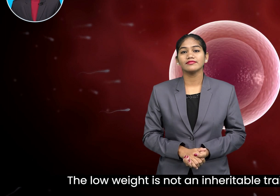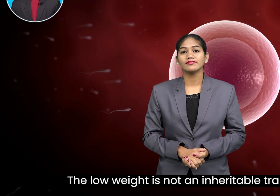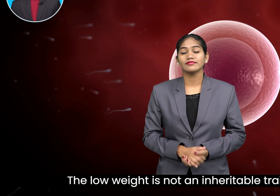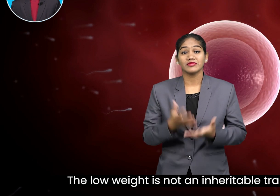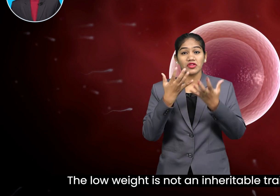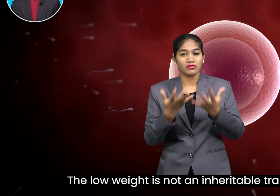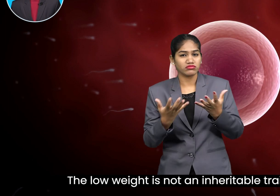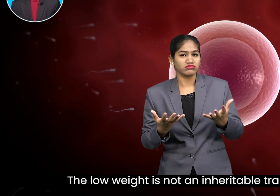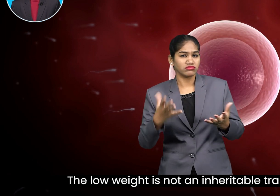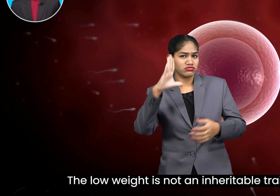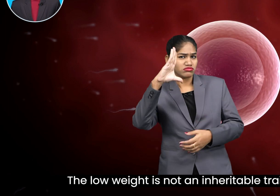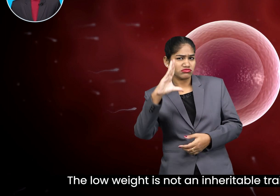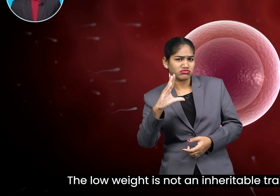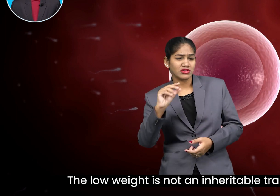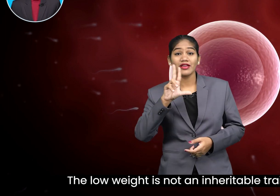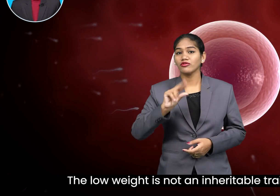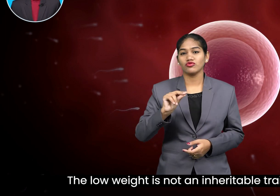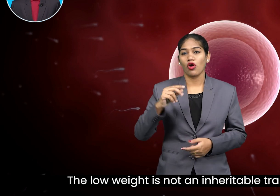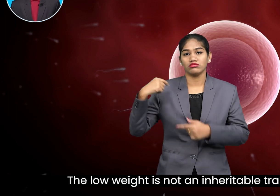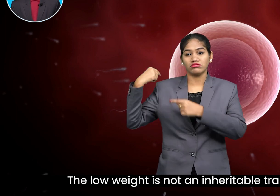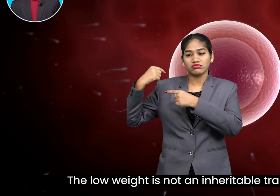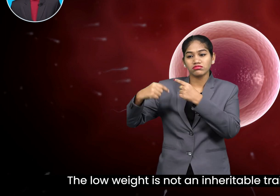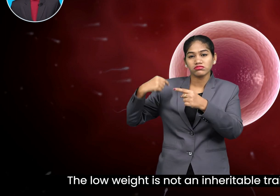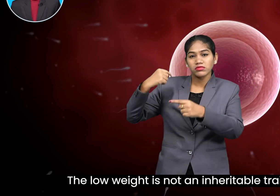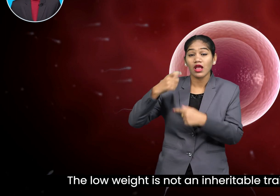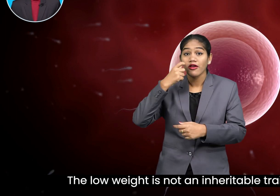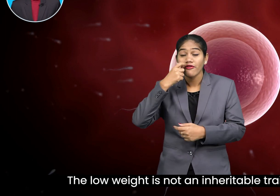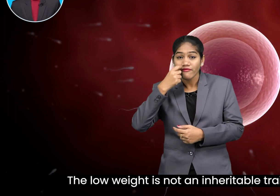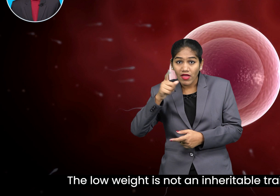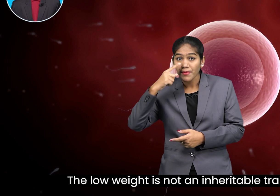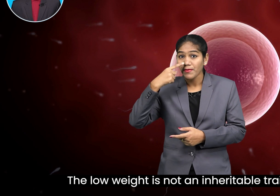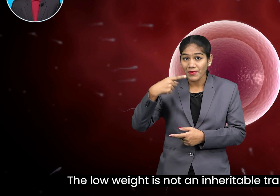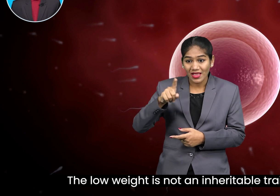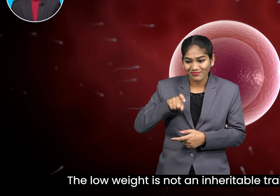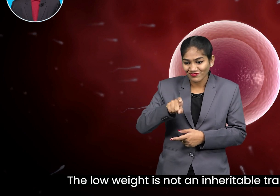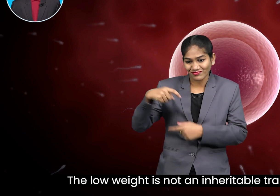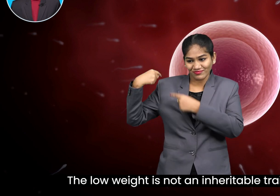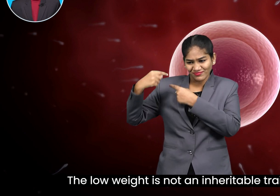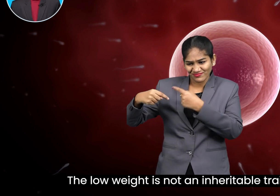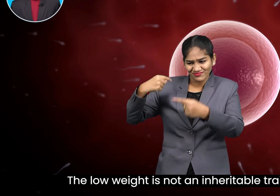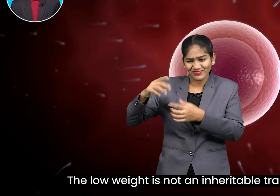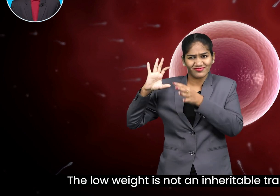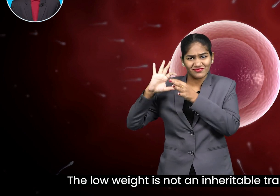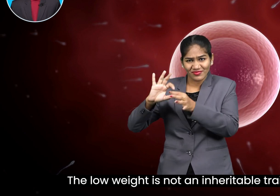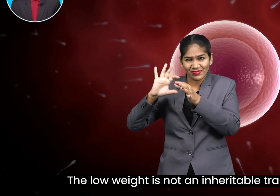The low weight is not an inheritable trait in the progeny.